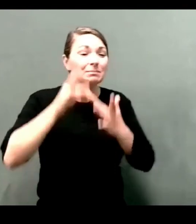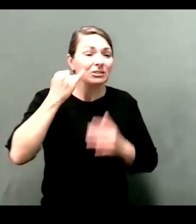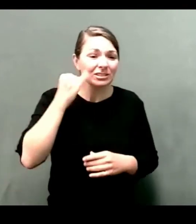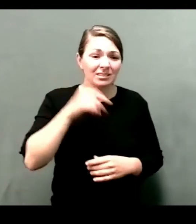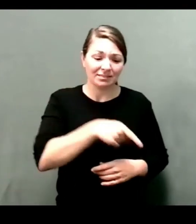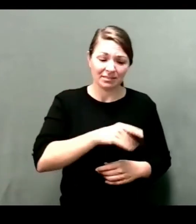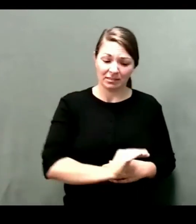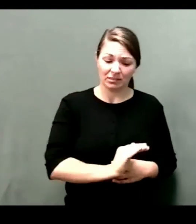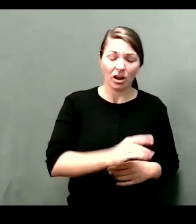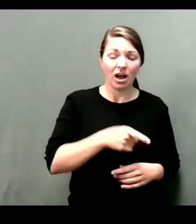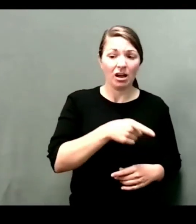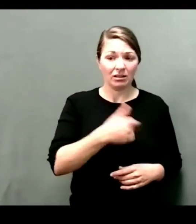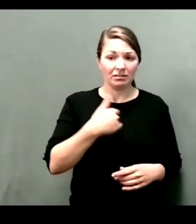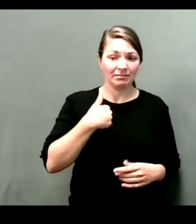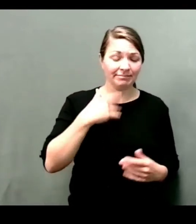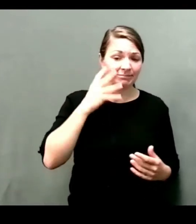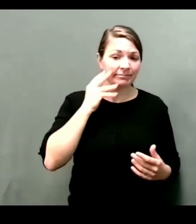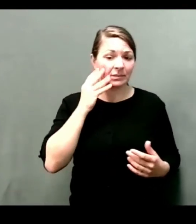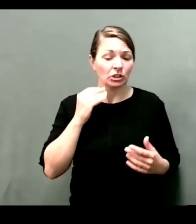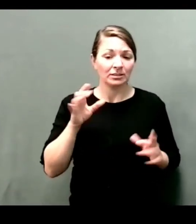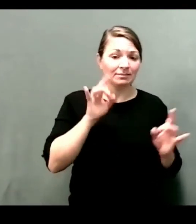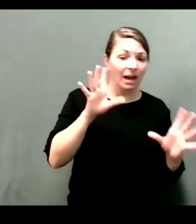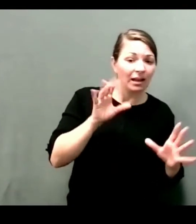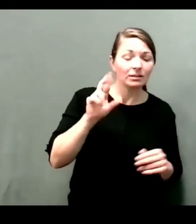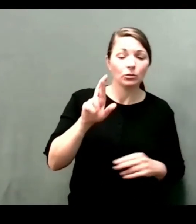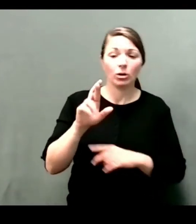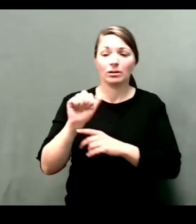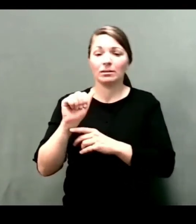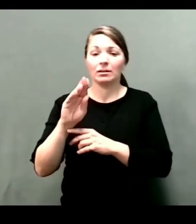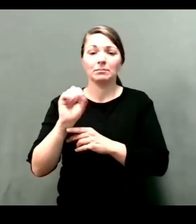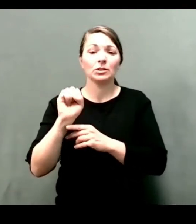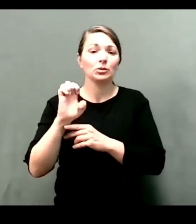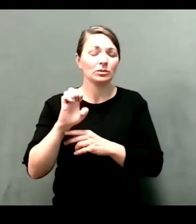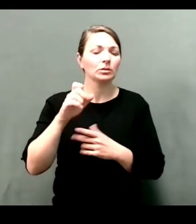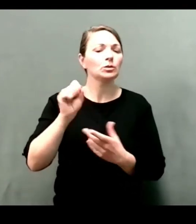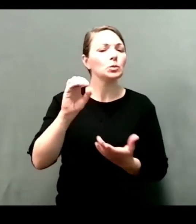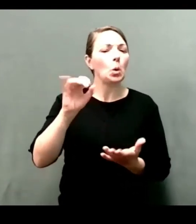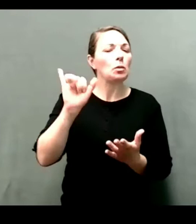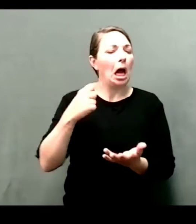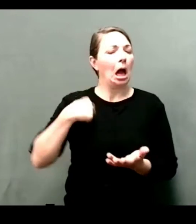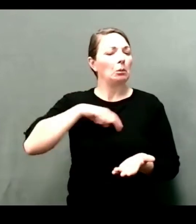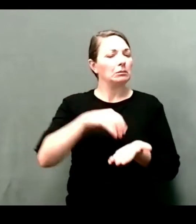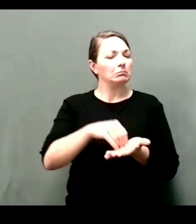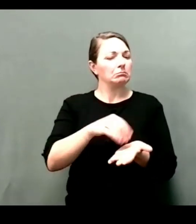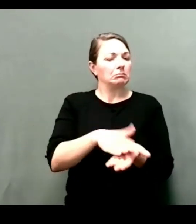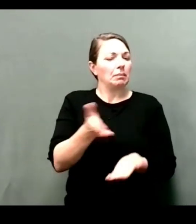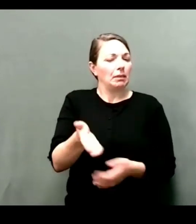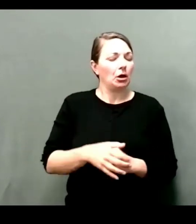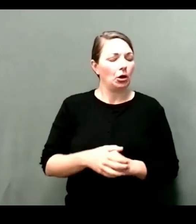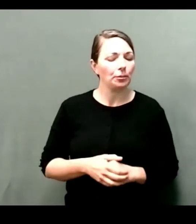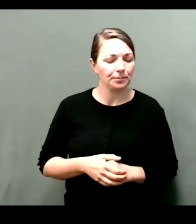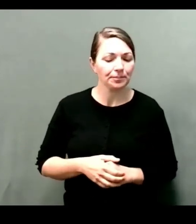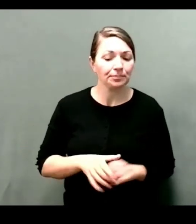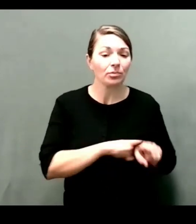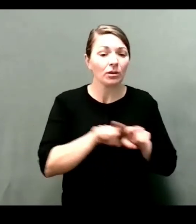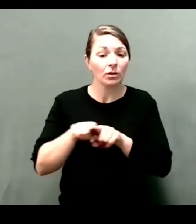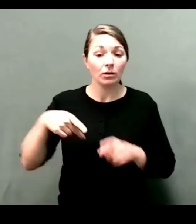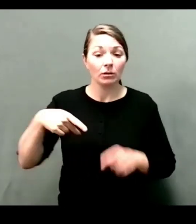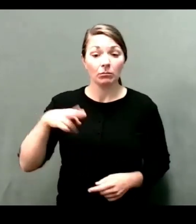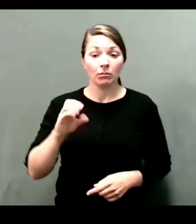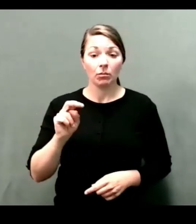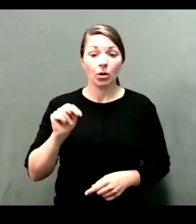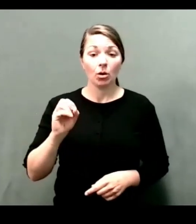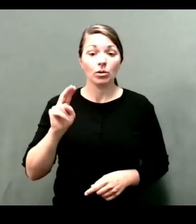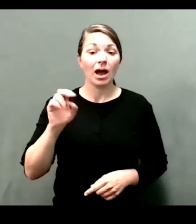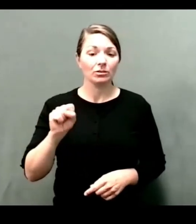abuse and then have to interact with systems. So we made a note there, and then it's also important to note that we highlighted the pronouns. This is obviously something that